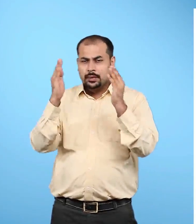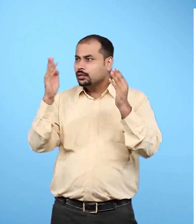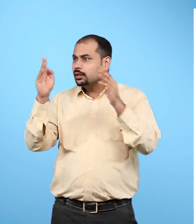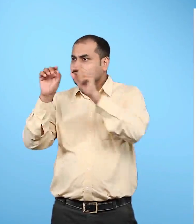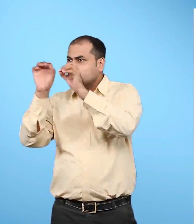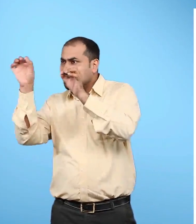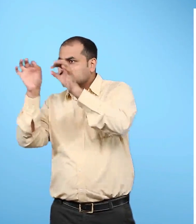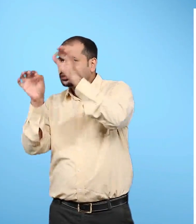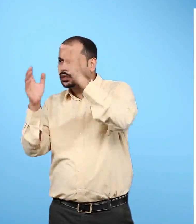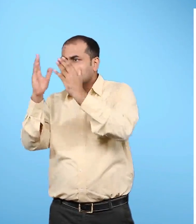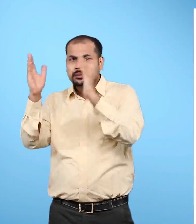can be compared.